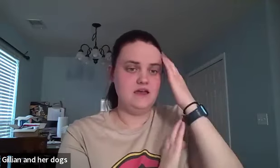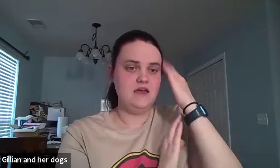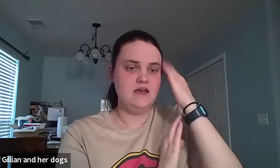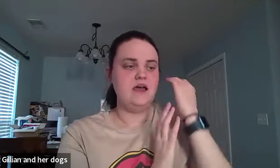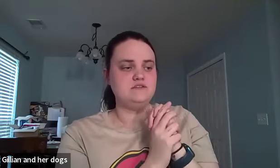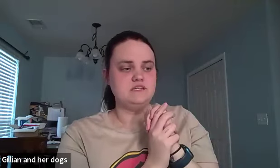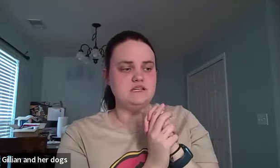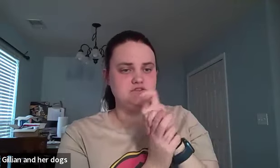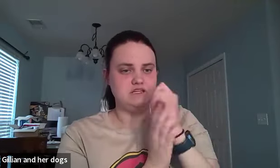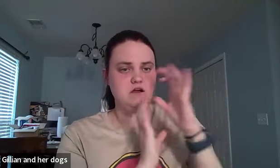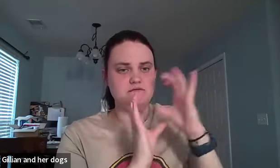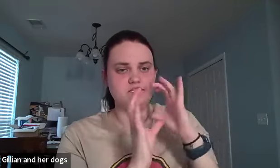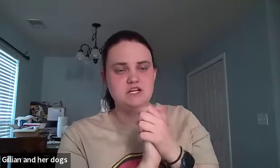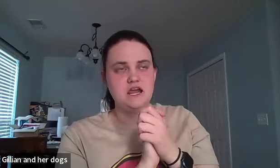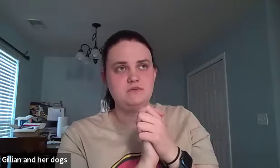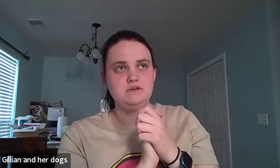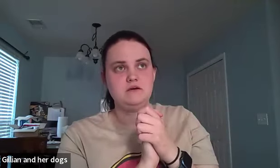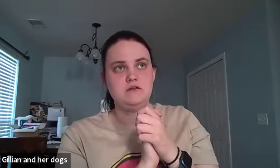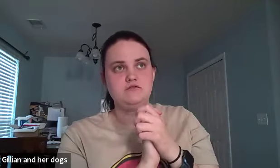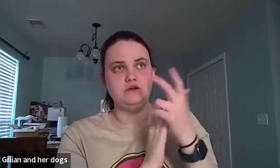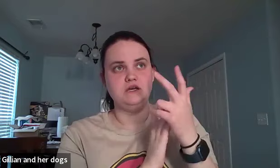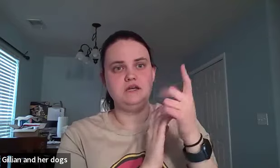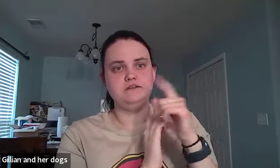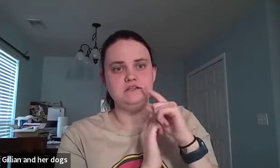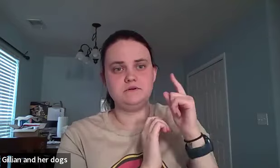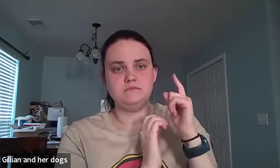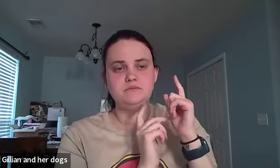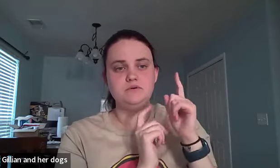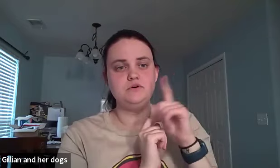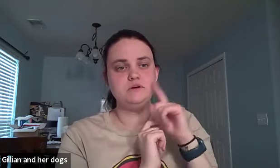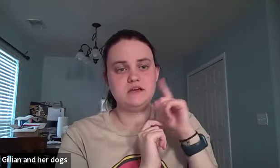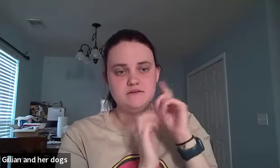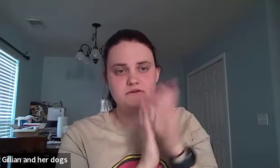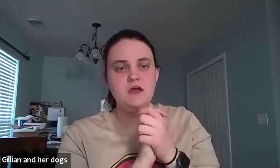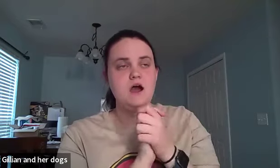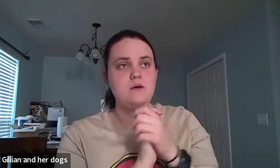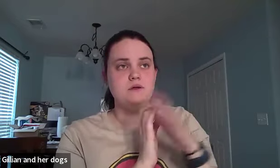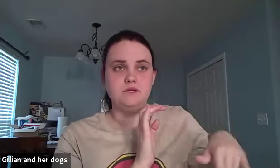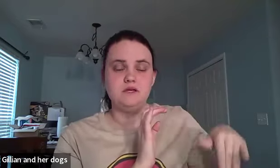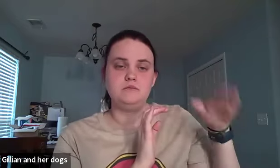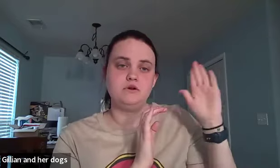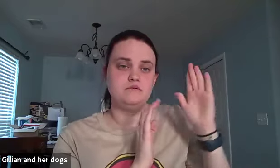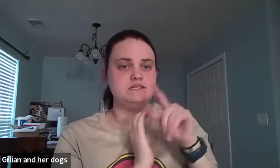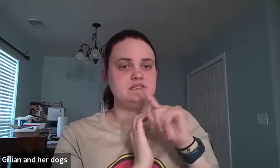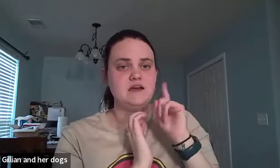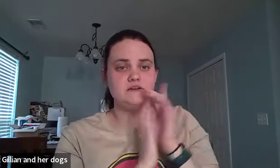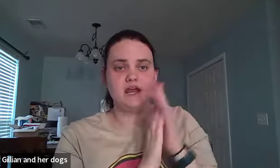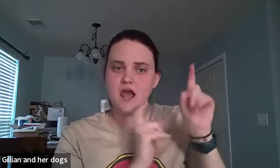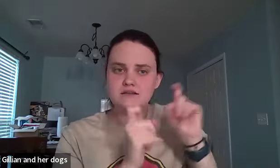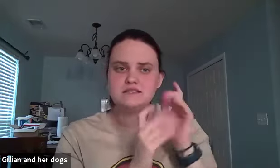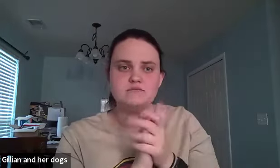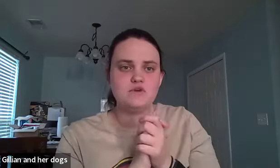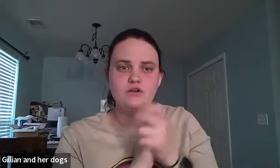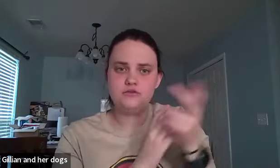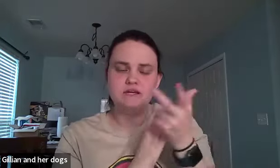that. And this was an interesting conversation I had with 3 different people who are deaf, and been born and raised deaf. And I asked them all 3, I